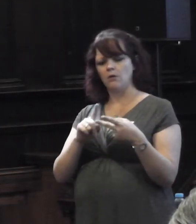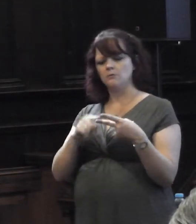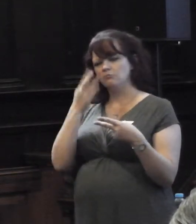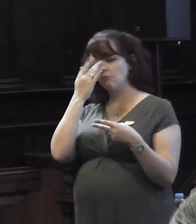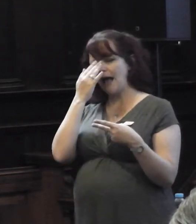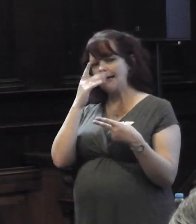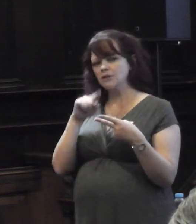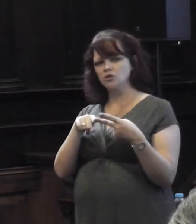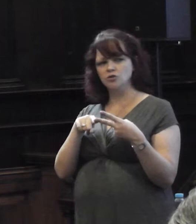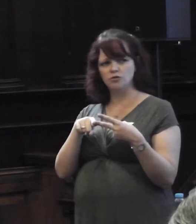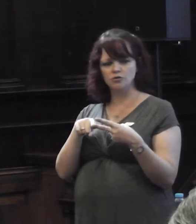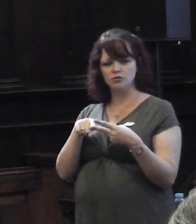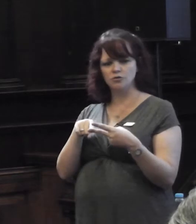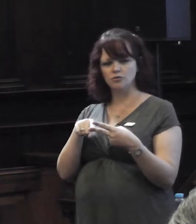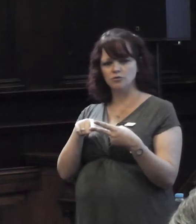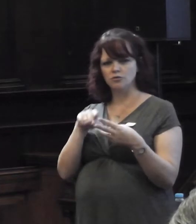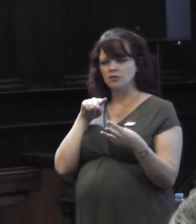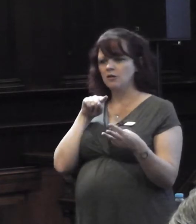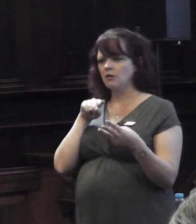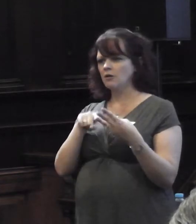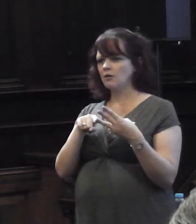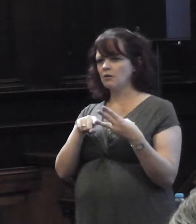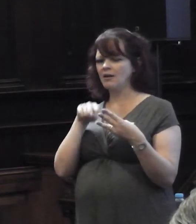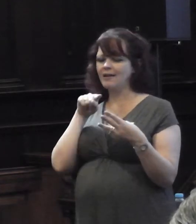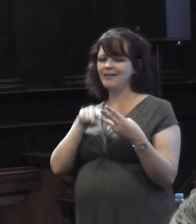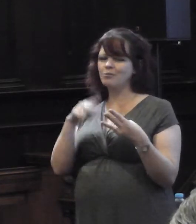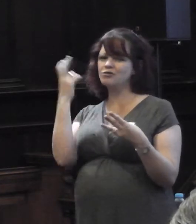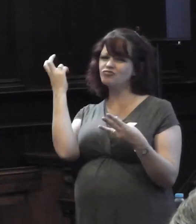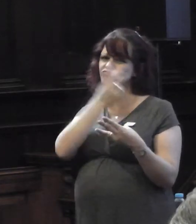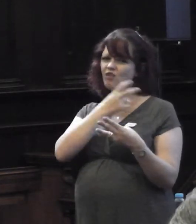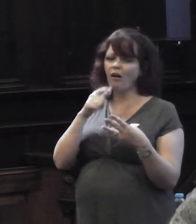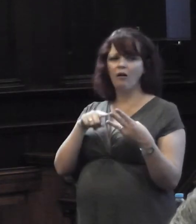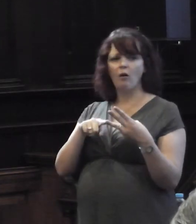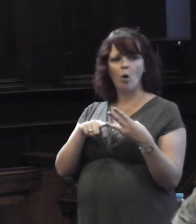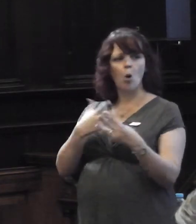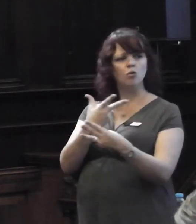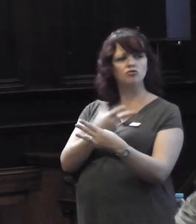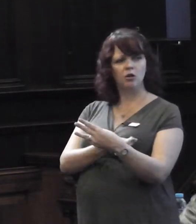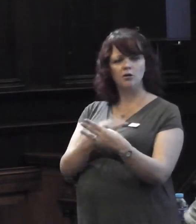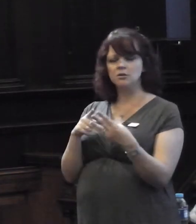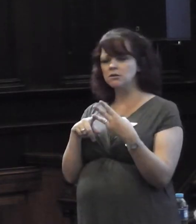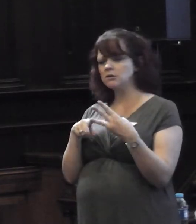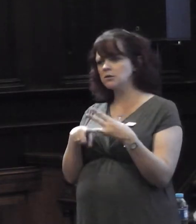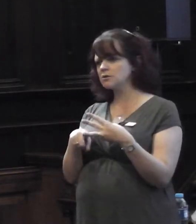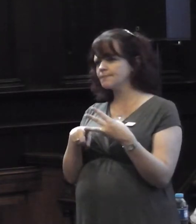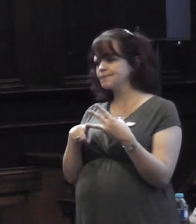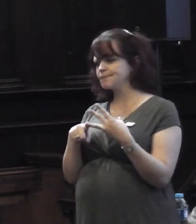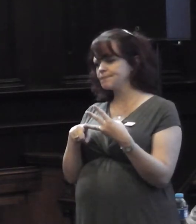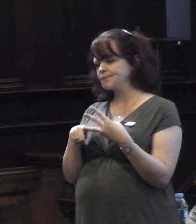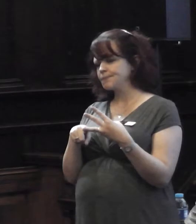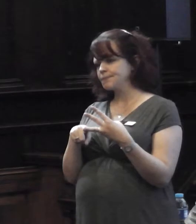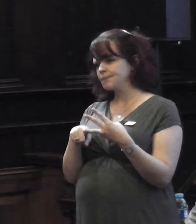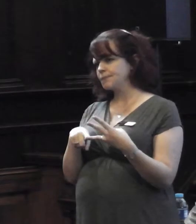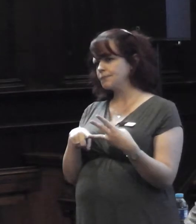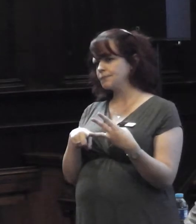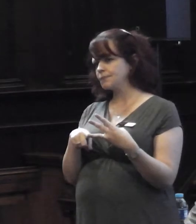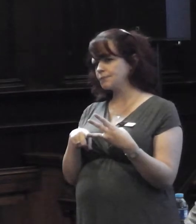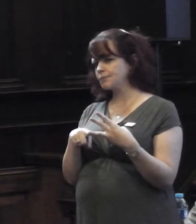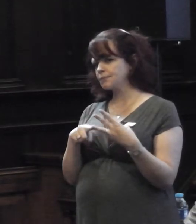she? Was he or she drunk or under the influence of drugs at the